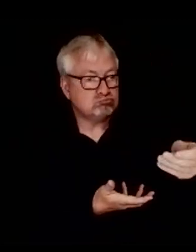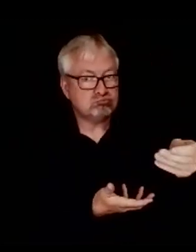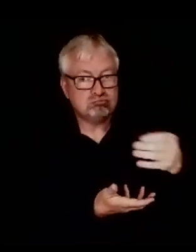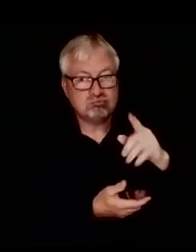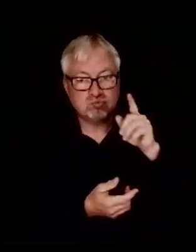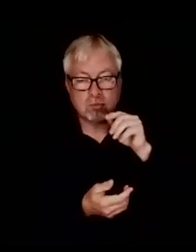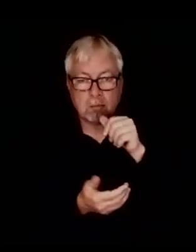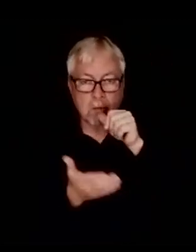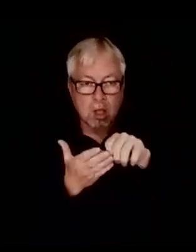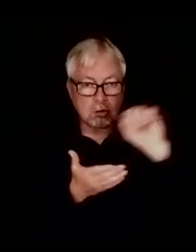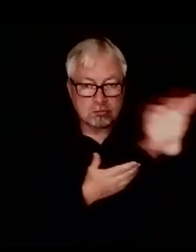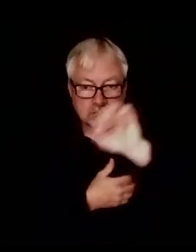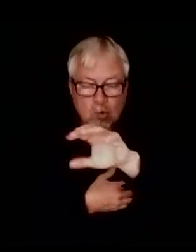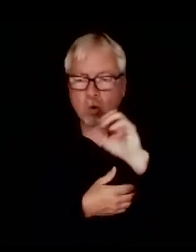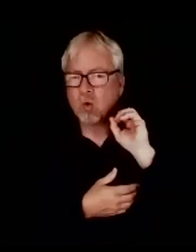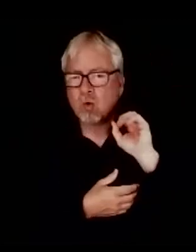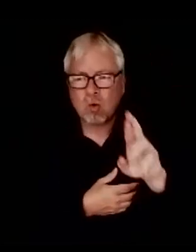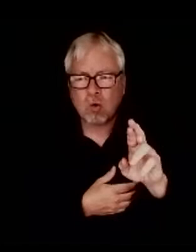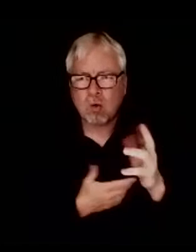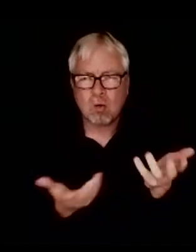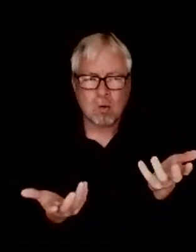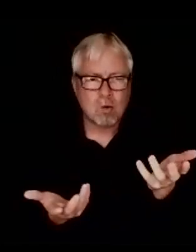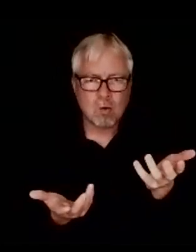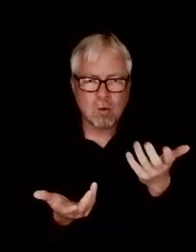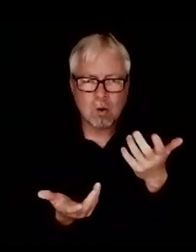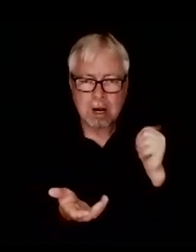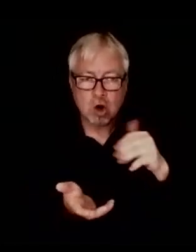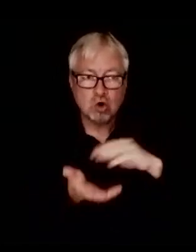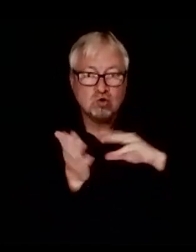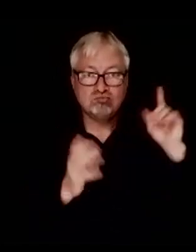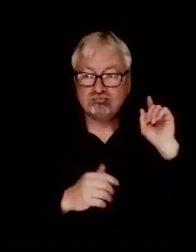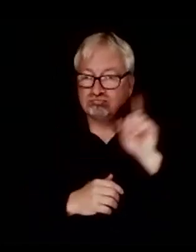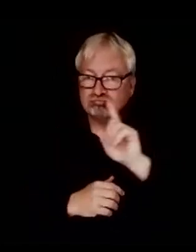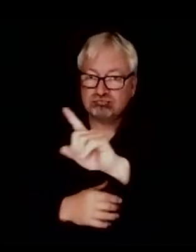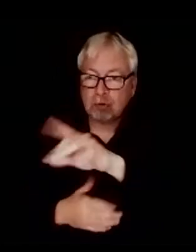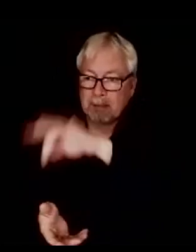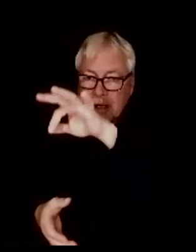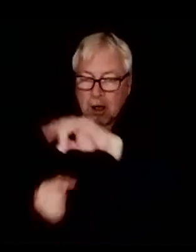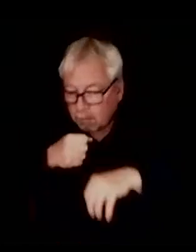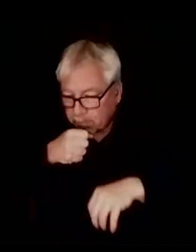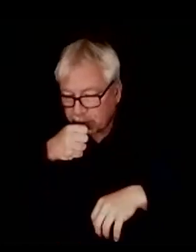and right there in school at any time of the school day? How is this actually going to look?